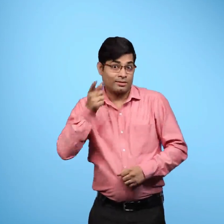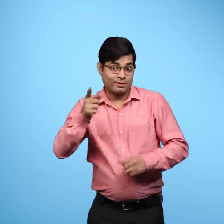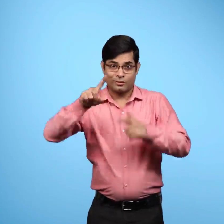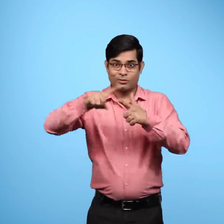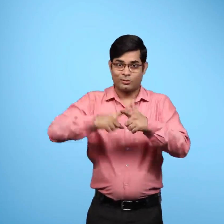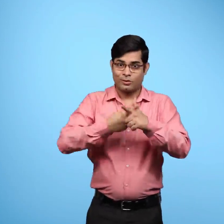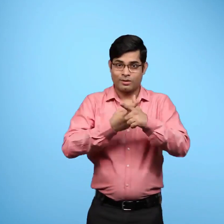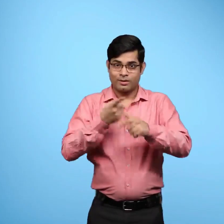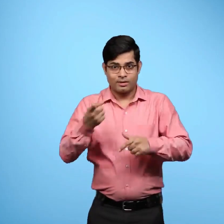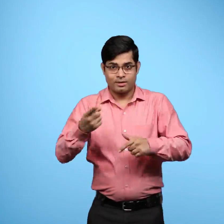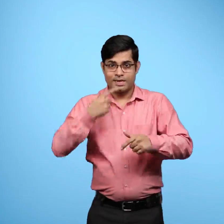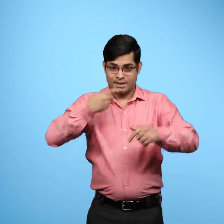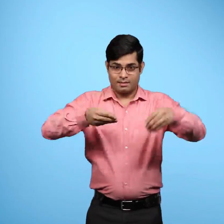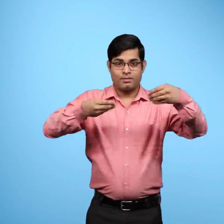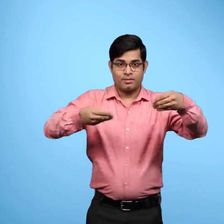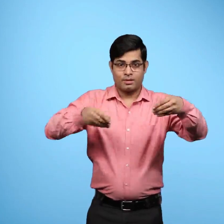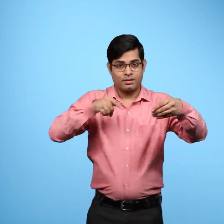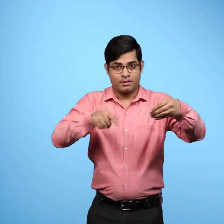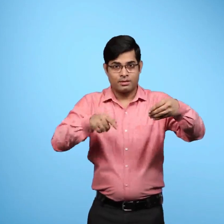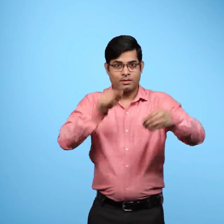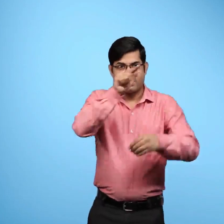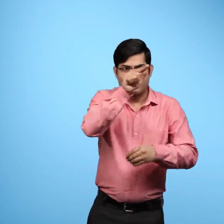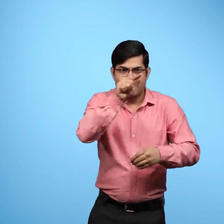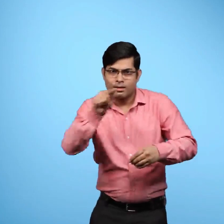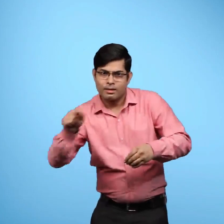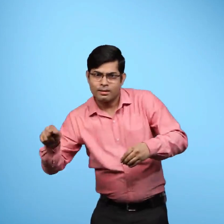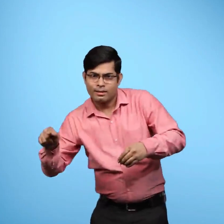Jasbir draws a slanting line.